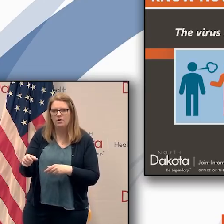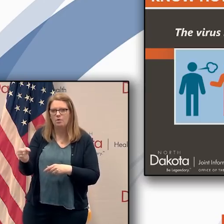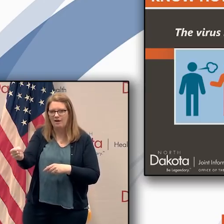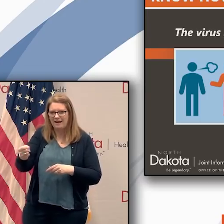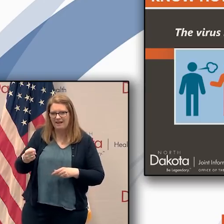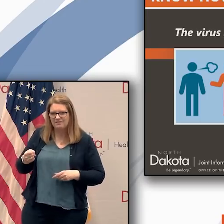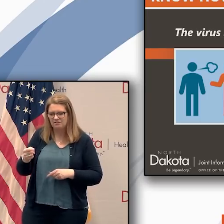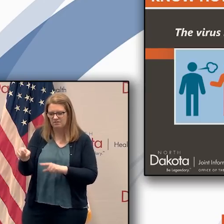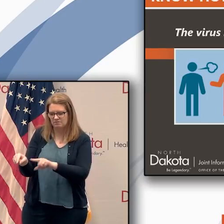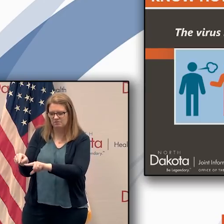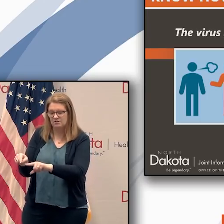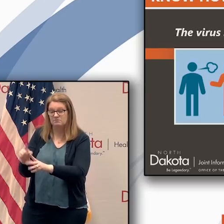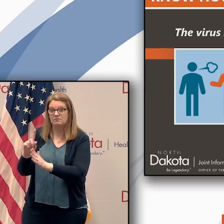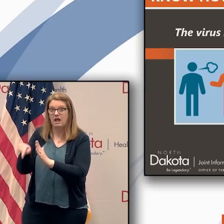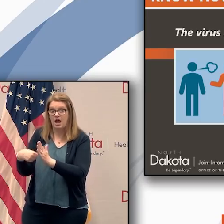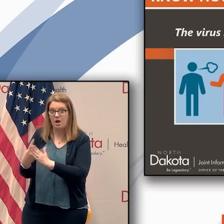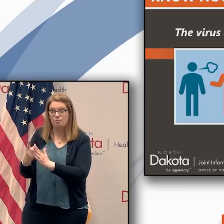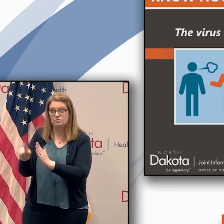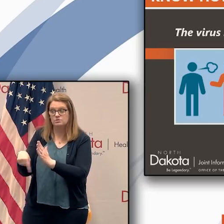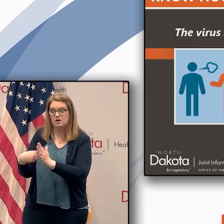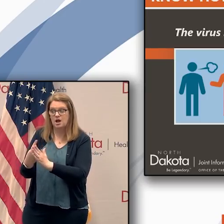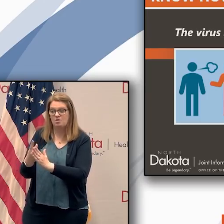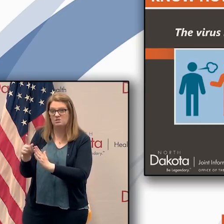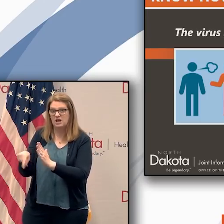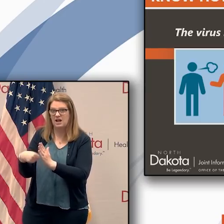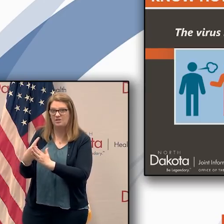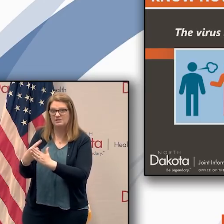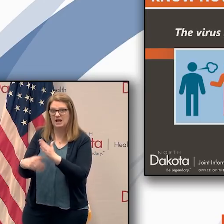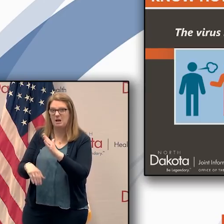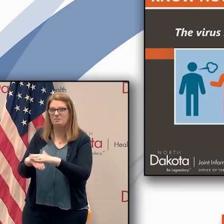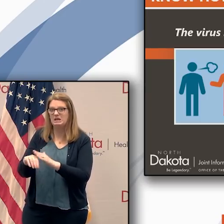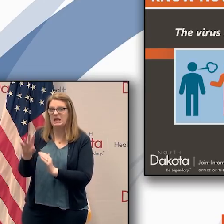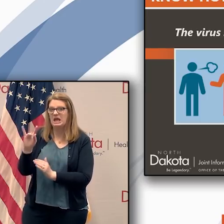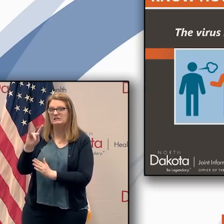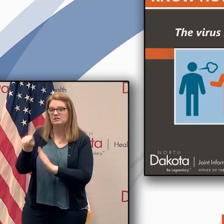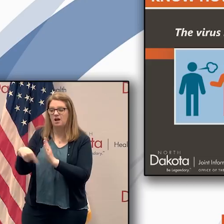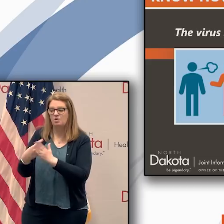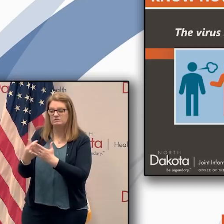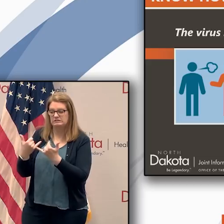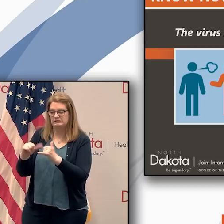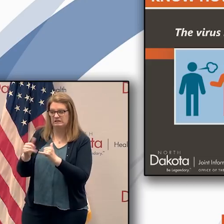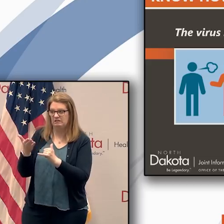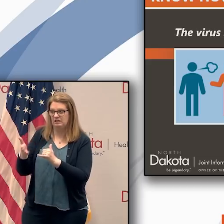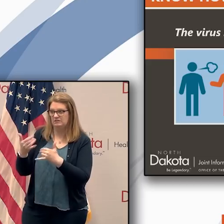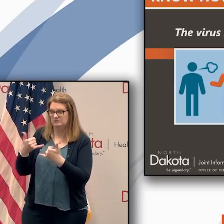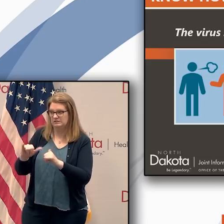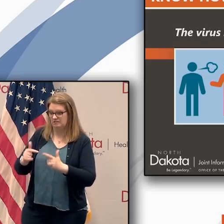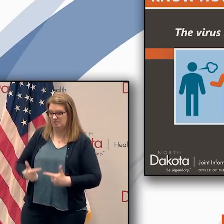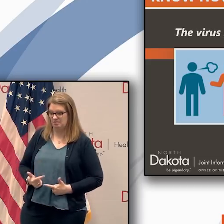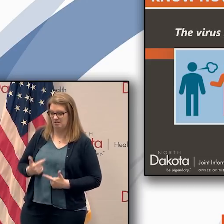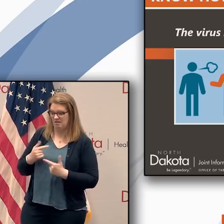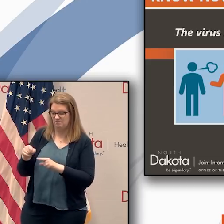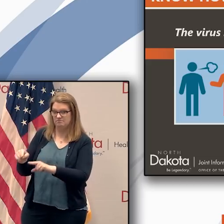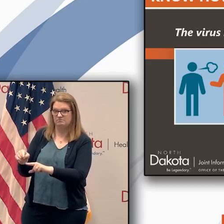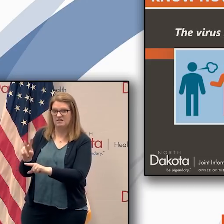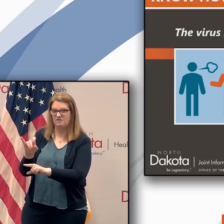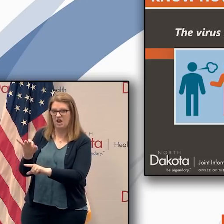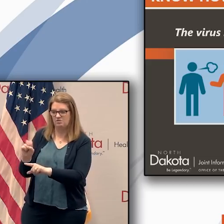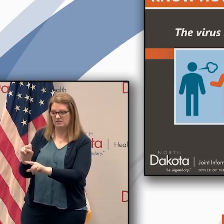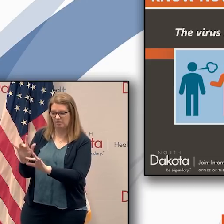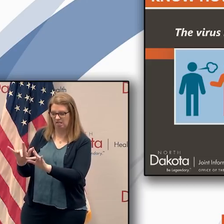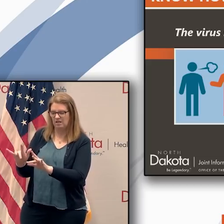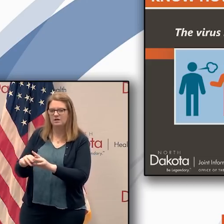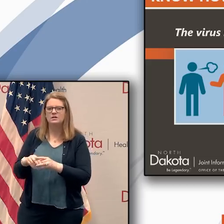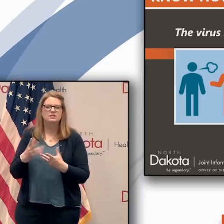time, hours and hours, and some studies have said even up to 18 hours. And so you have and of course, that is affected